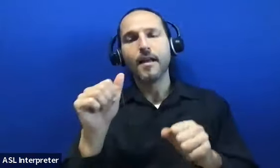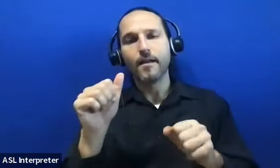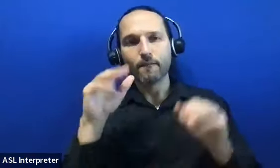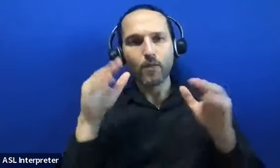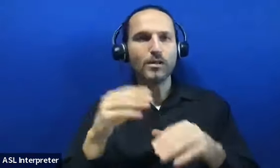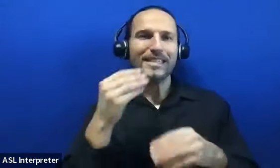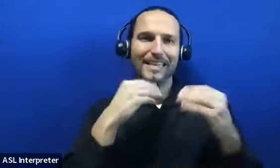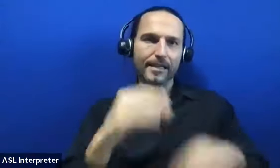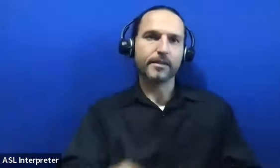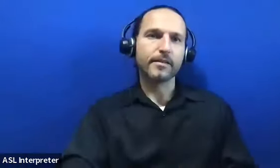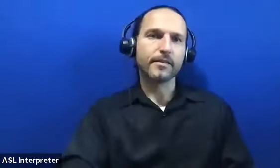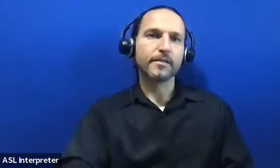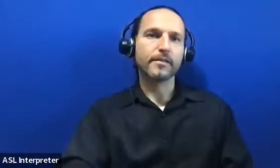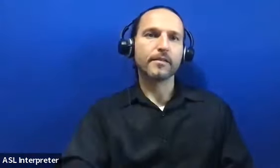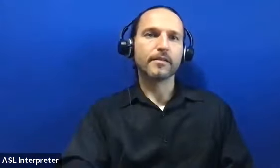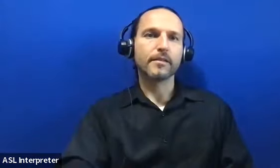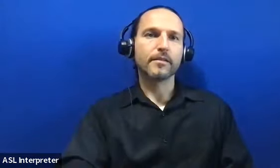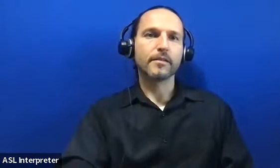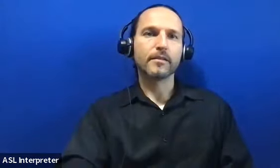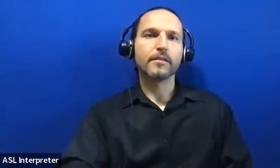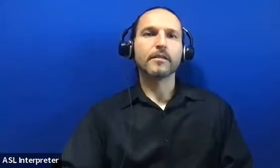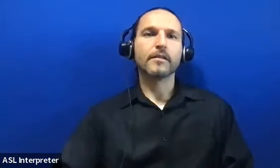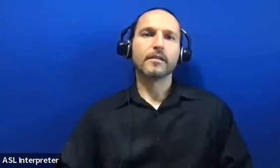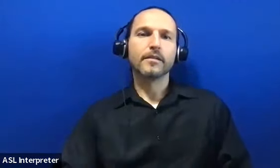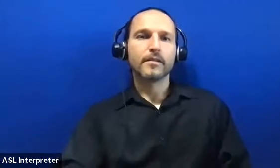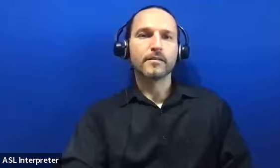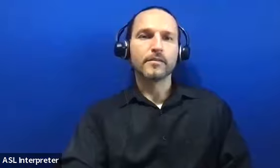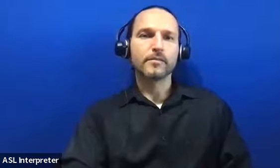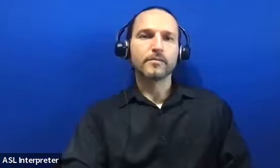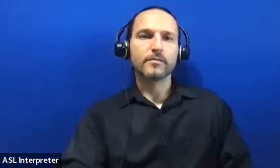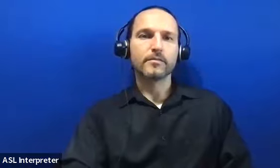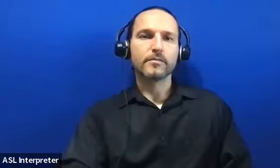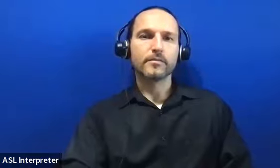at all. That being said, many children